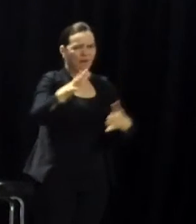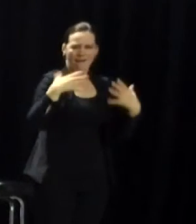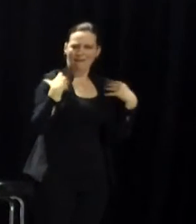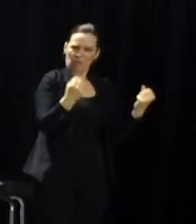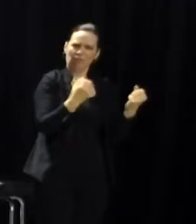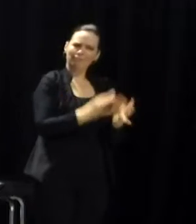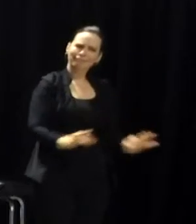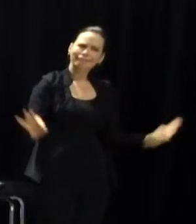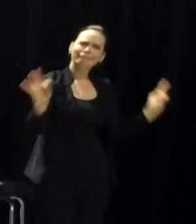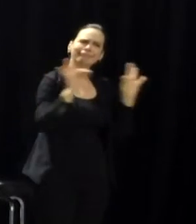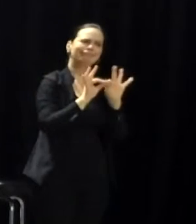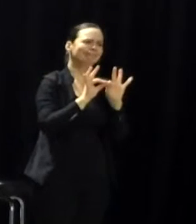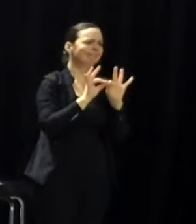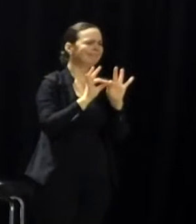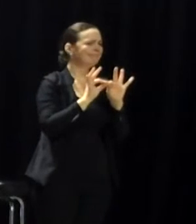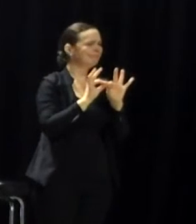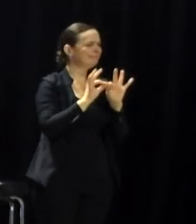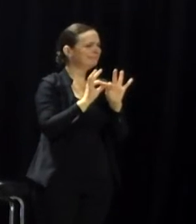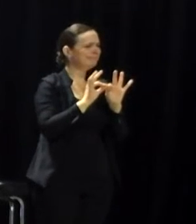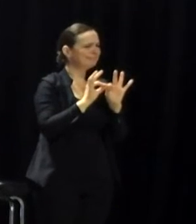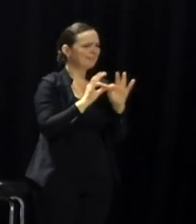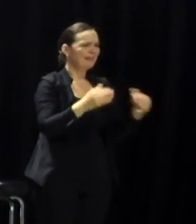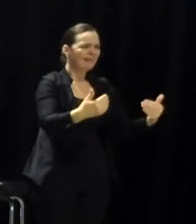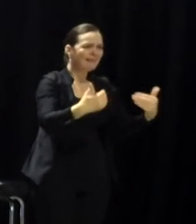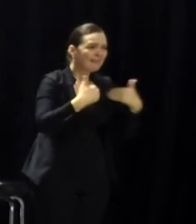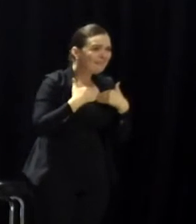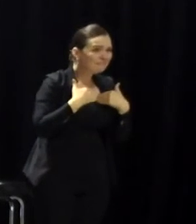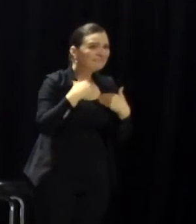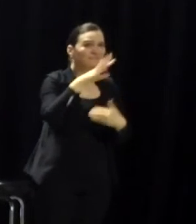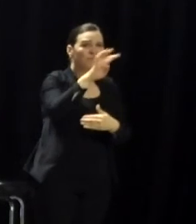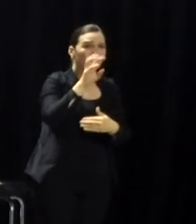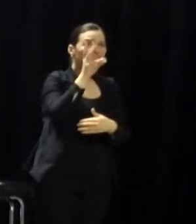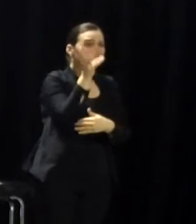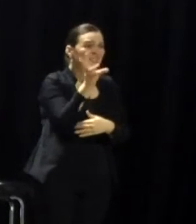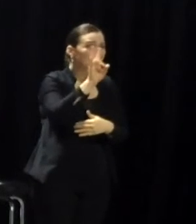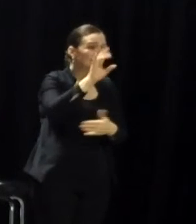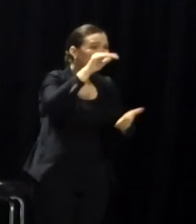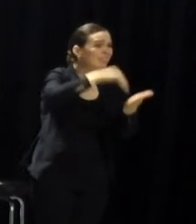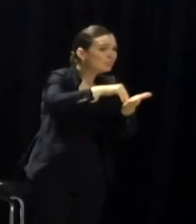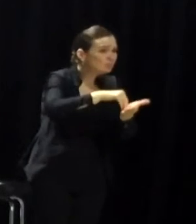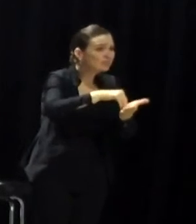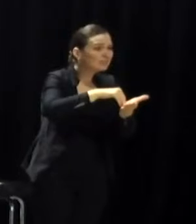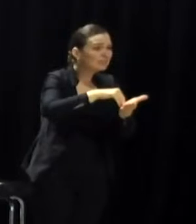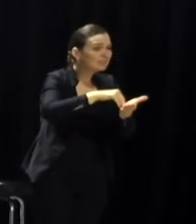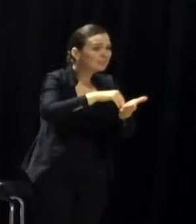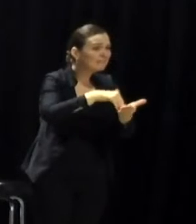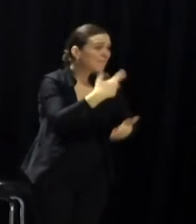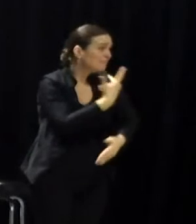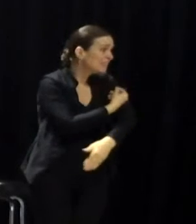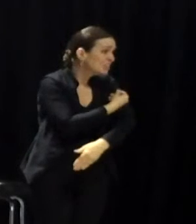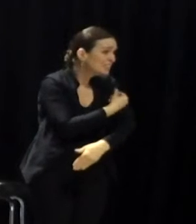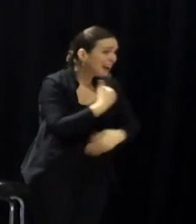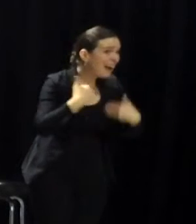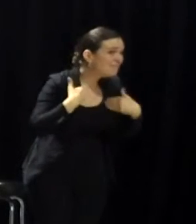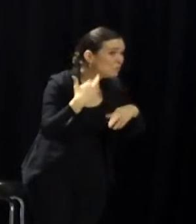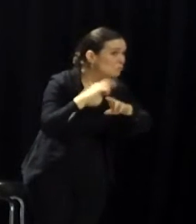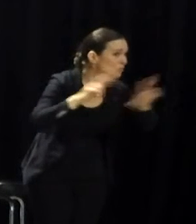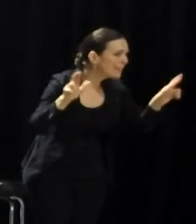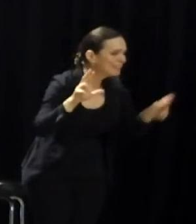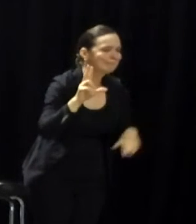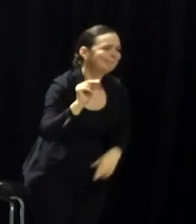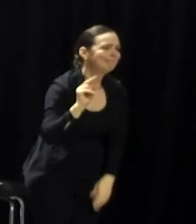children. So who we have eligible is about 360,000, maybe 367, depending on census